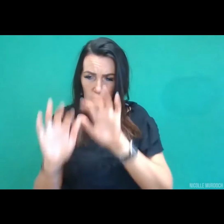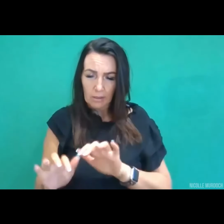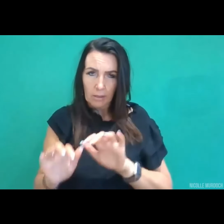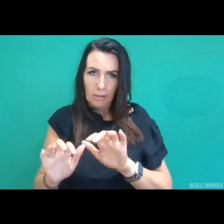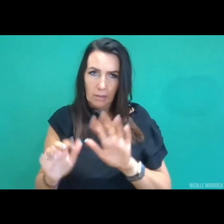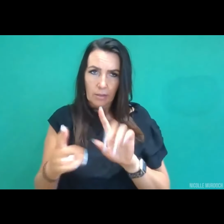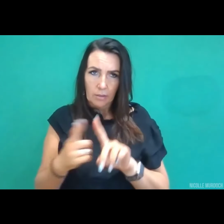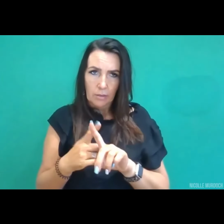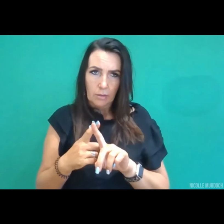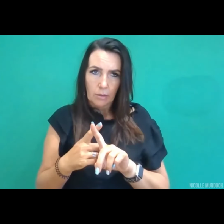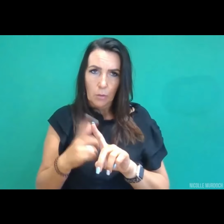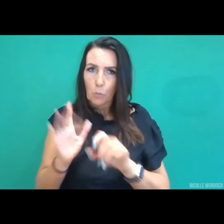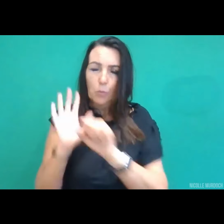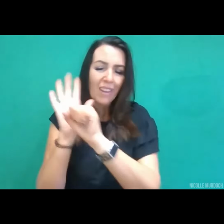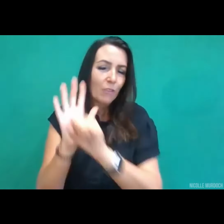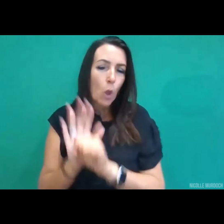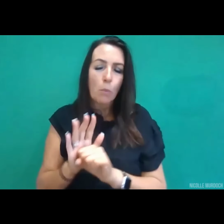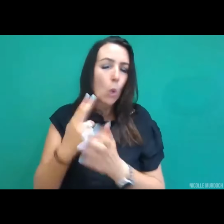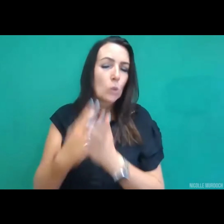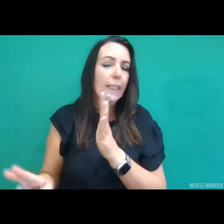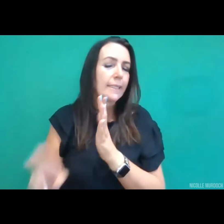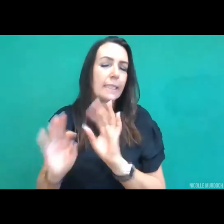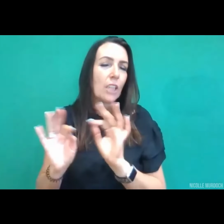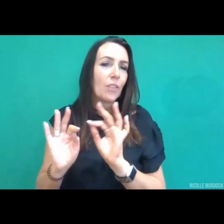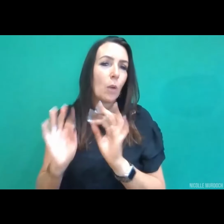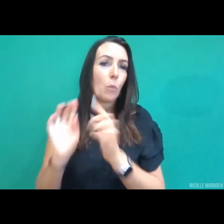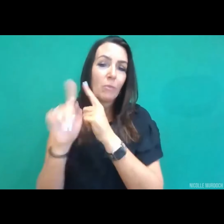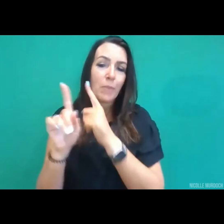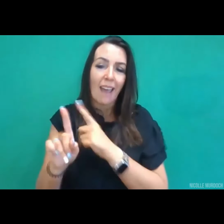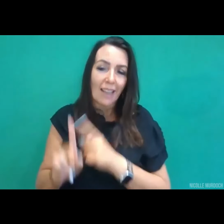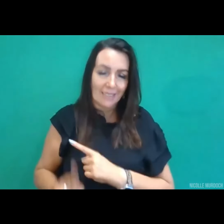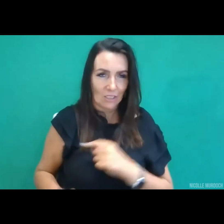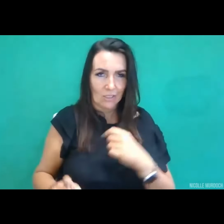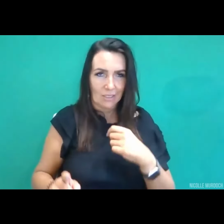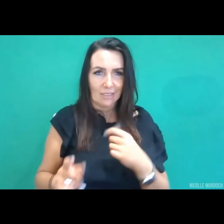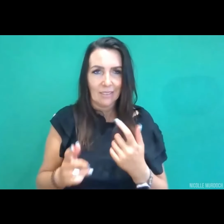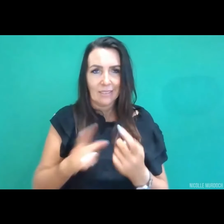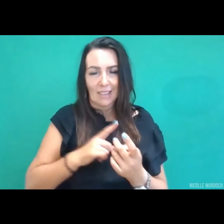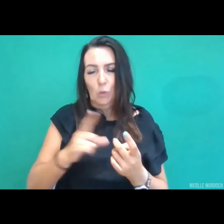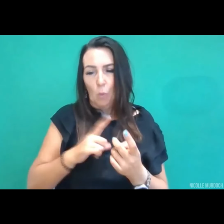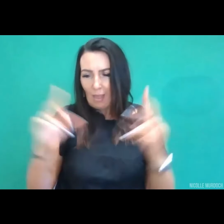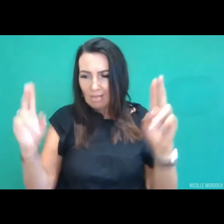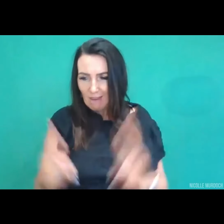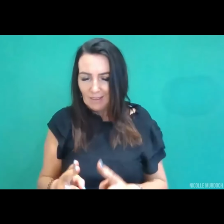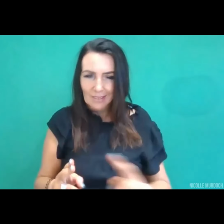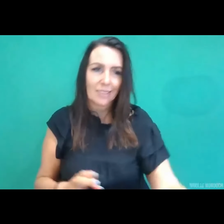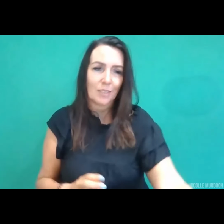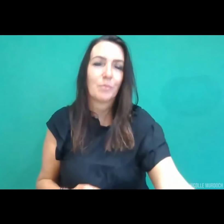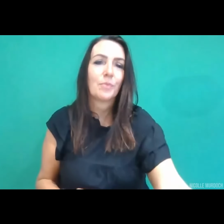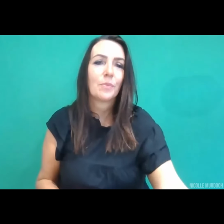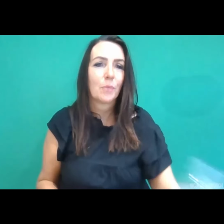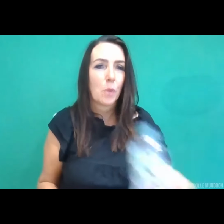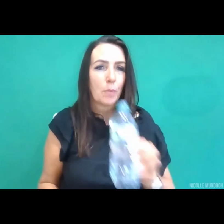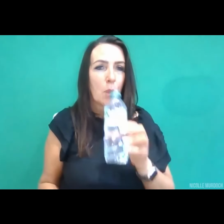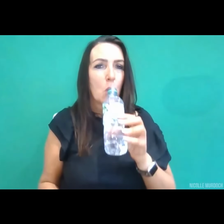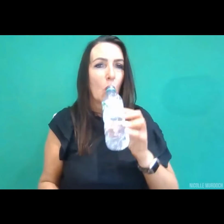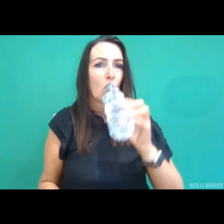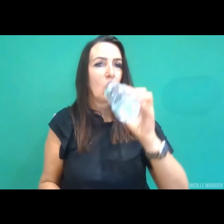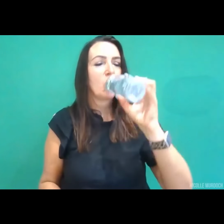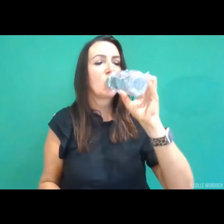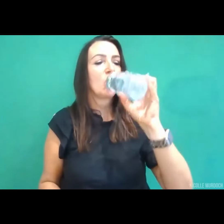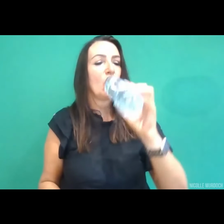haven't blocked or deleted any. As we've answered them, or some of our clinical colleagues have answered them as we've gone along, they move over into another tab. So